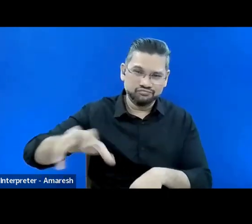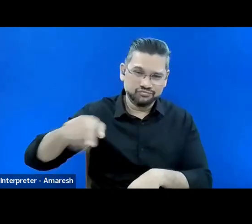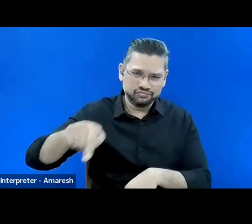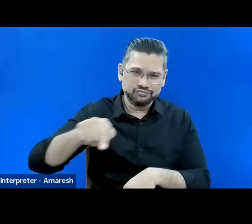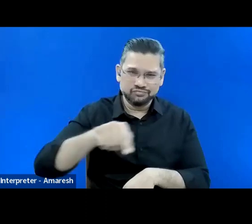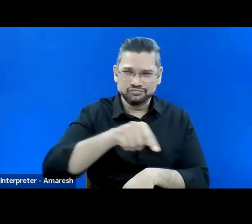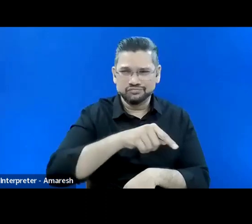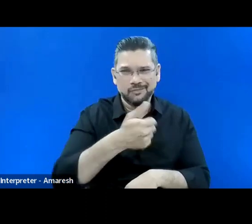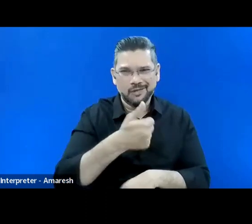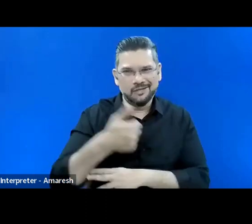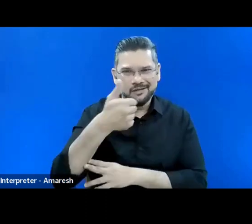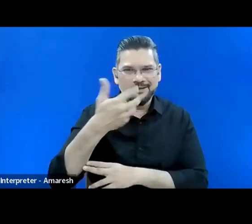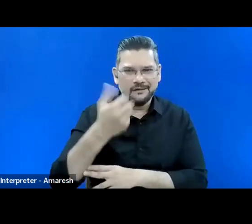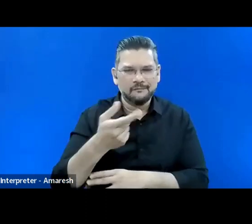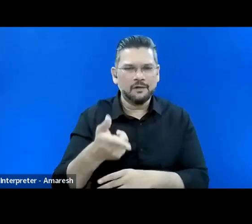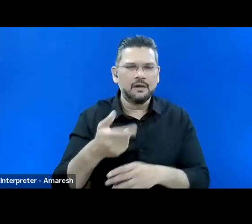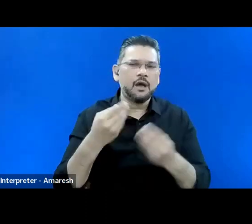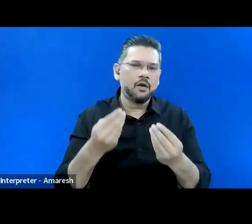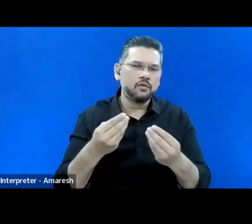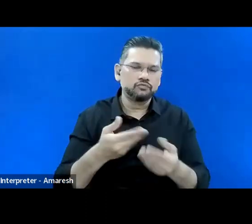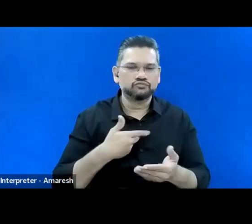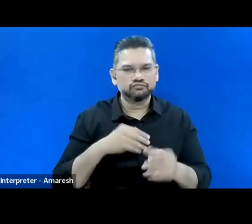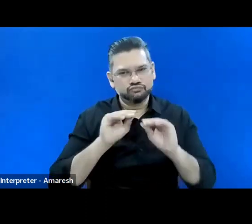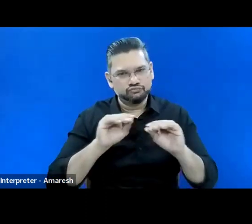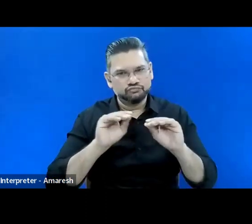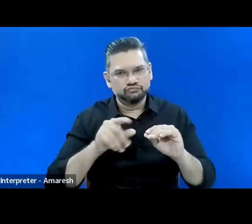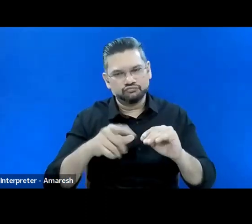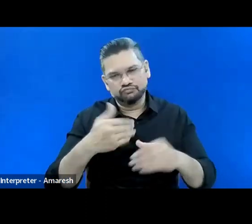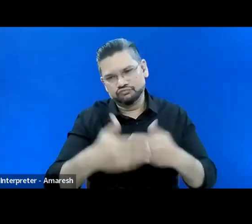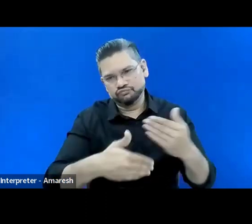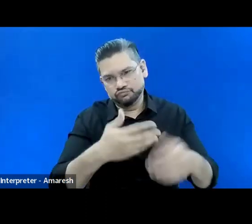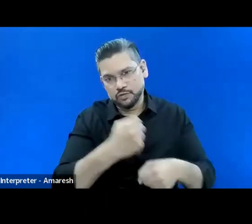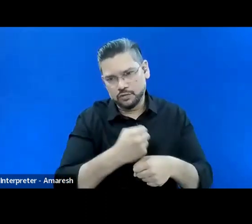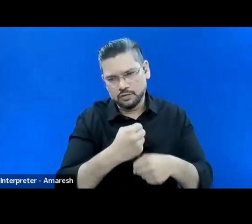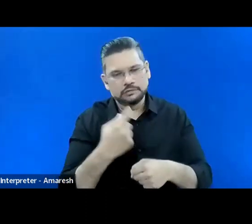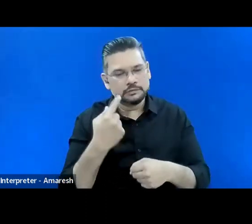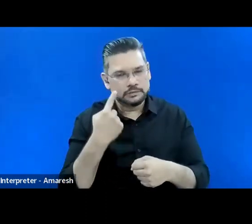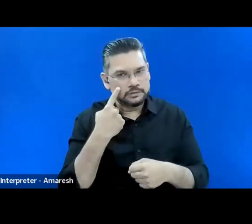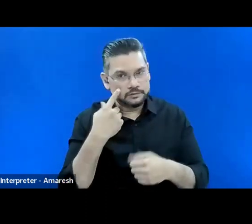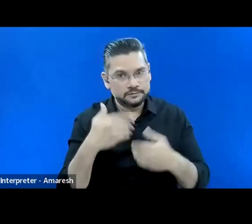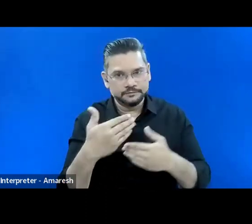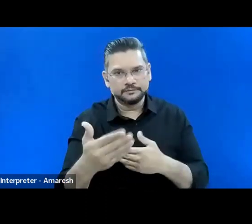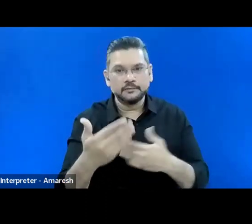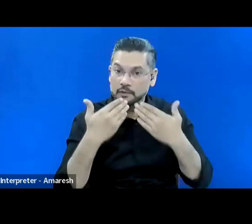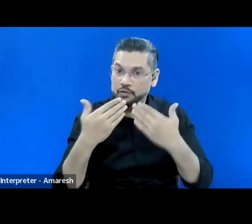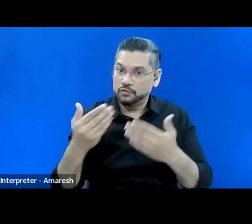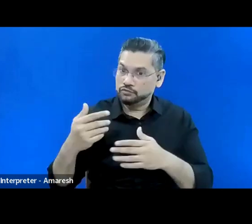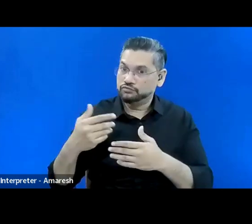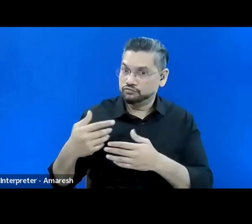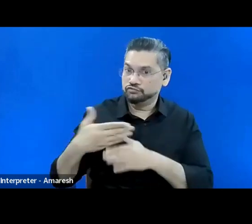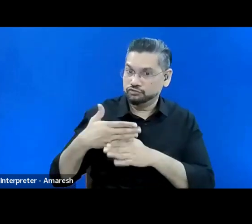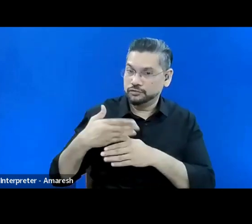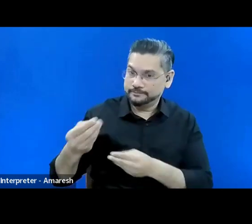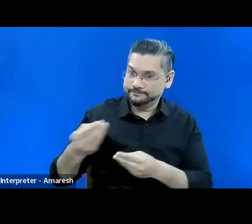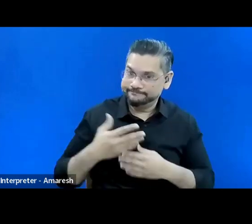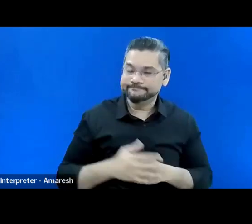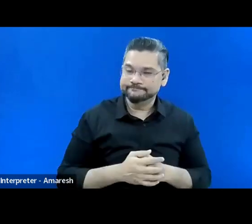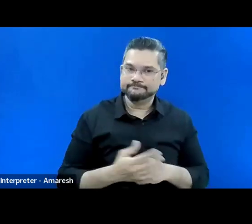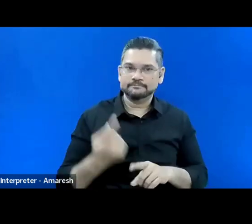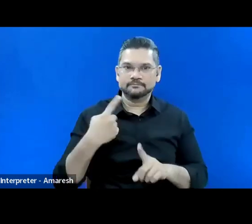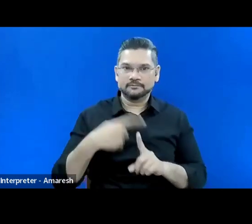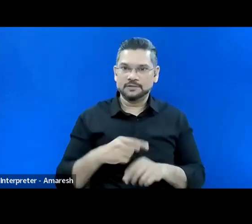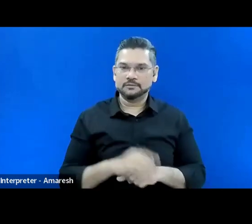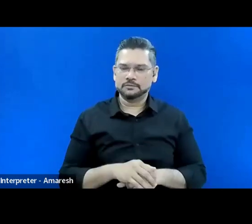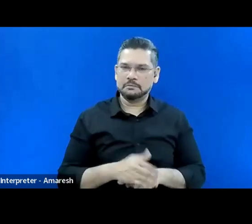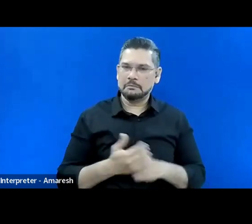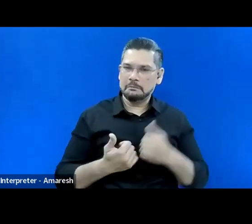guidelines. Thank you for sharing those as well. And as you mentioned about the best practices,